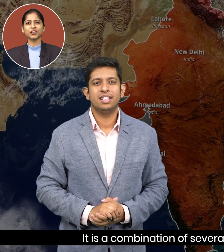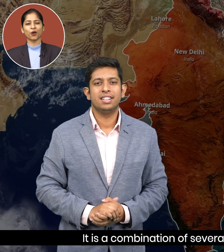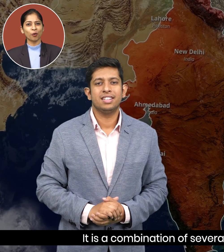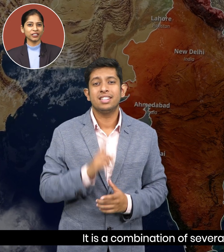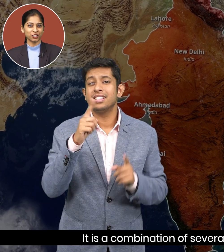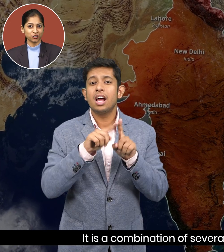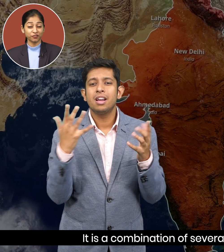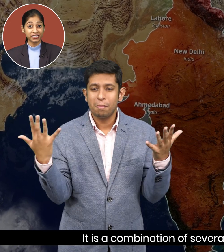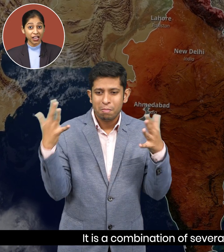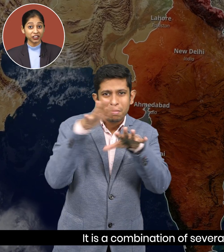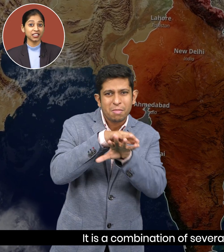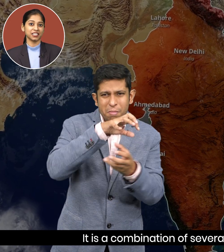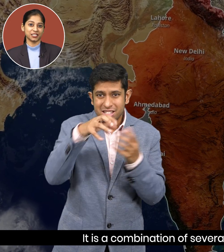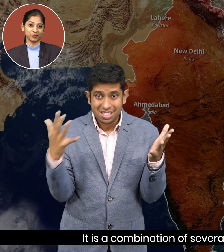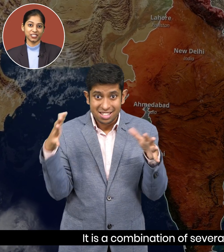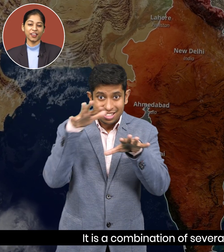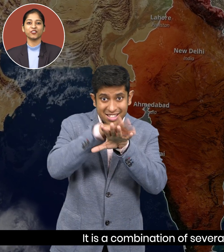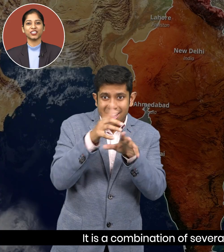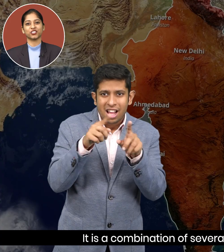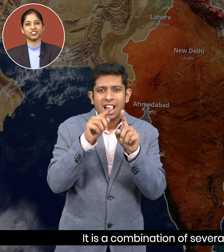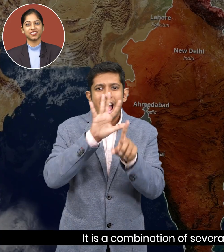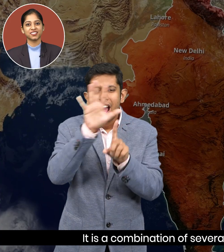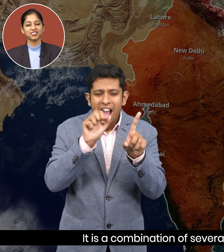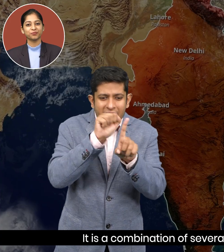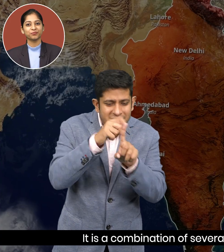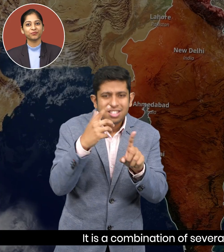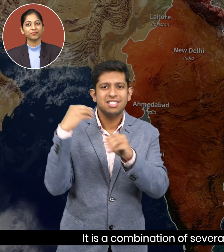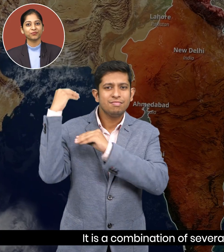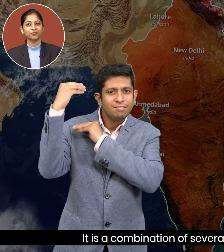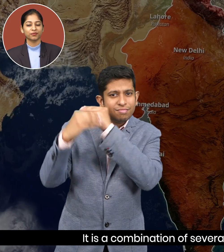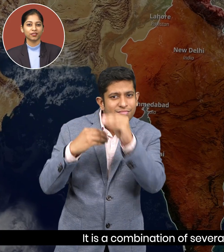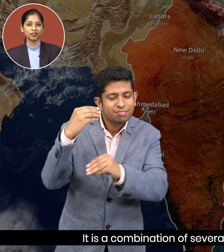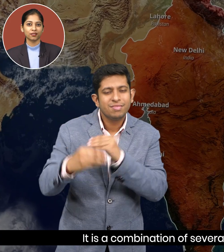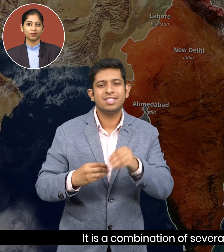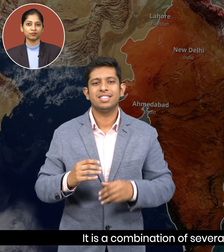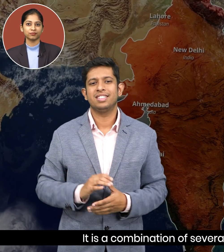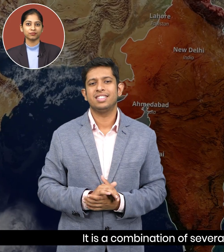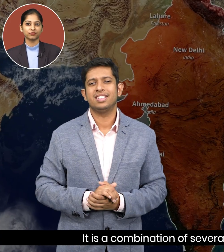It is a combination of several customs and traditions.